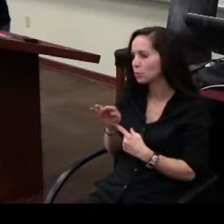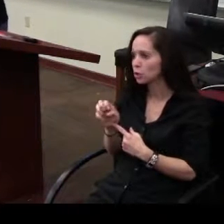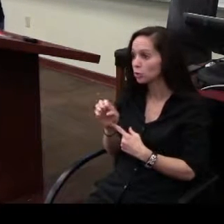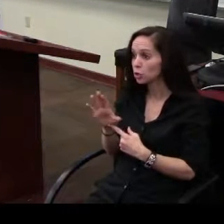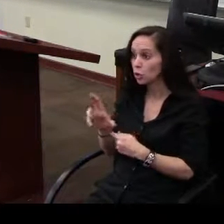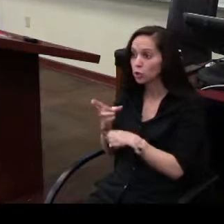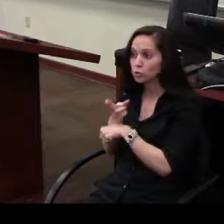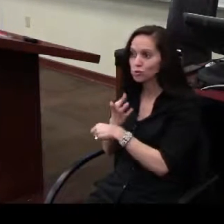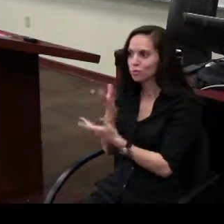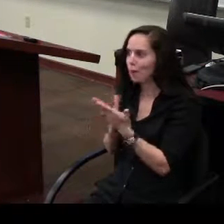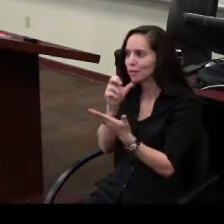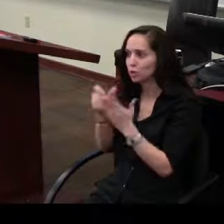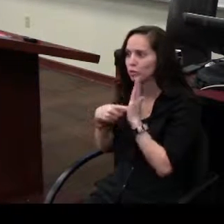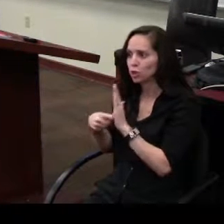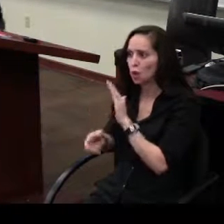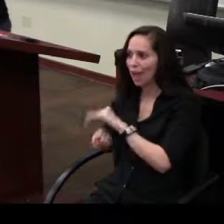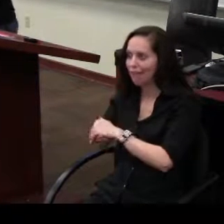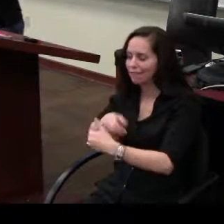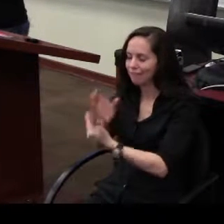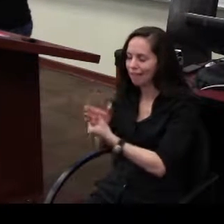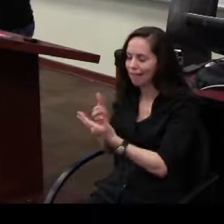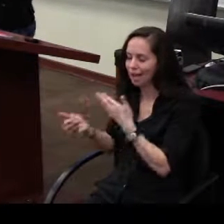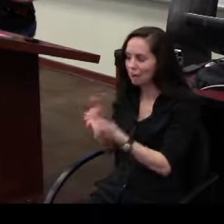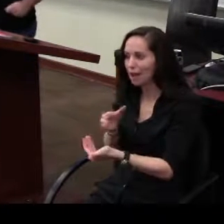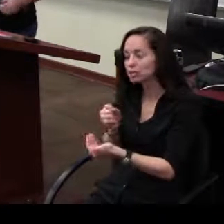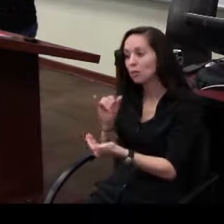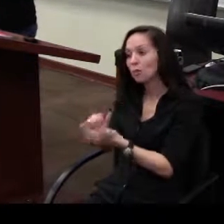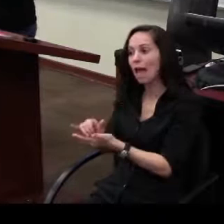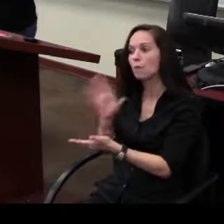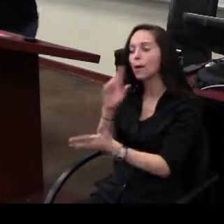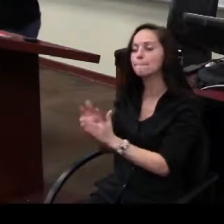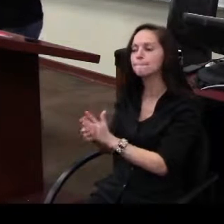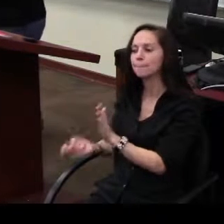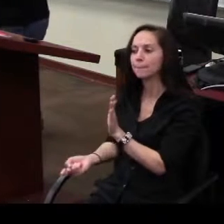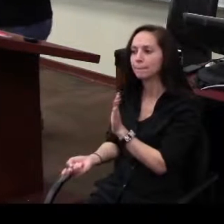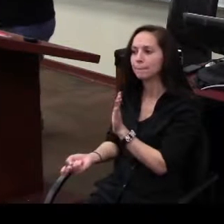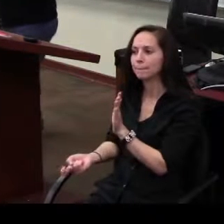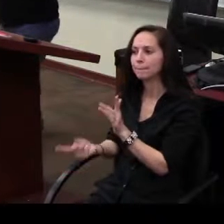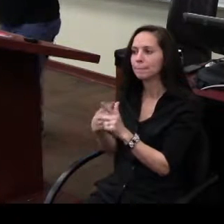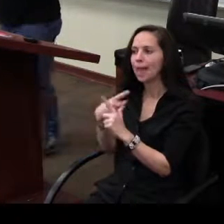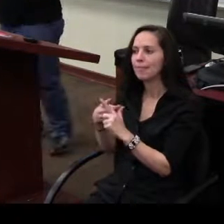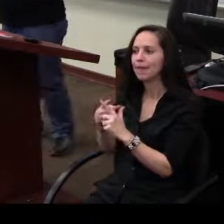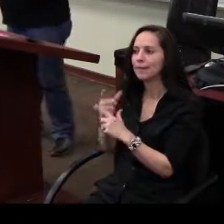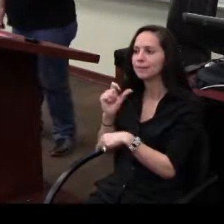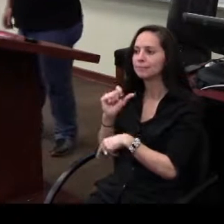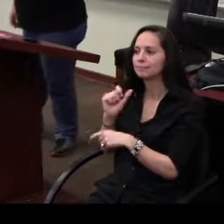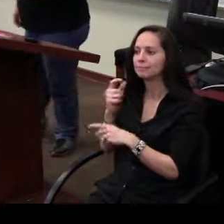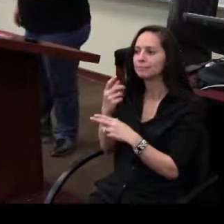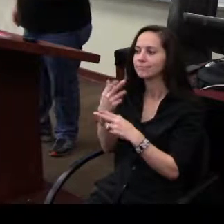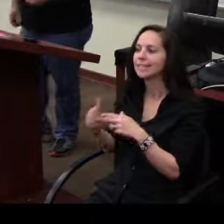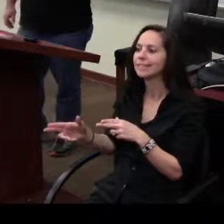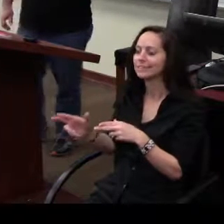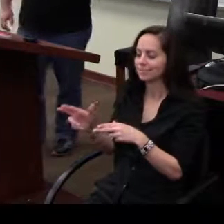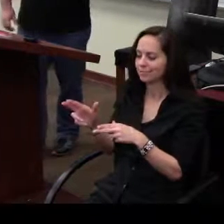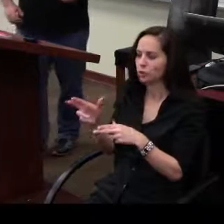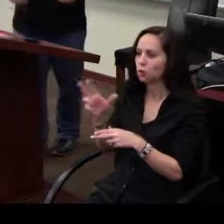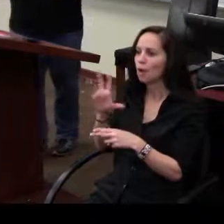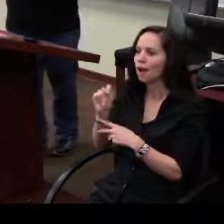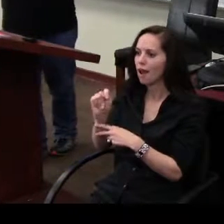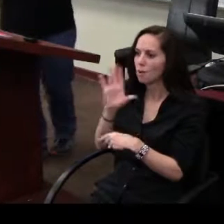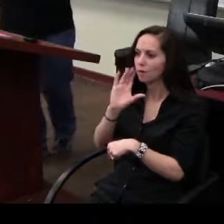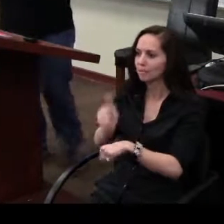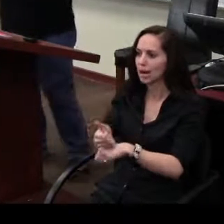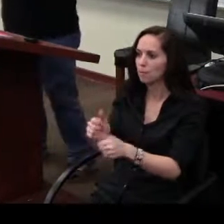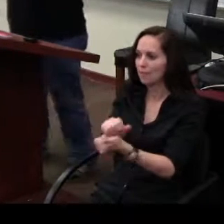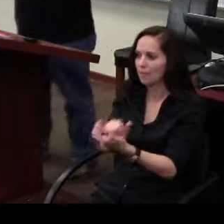probably don't show hidden files, right? So those things essentially disappear, but it also creates an LNK file or a shortcut to that